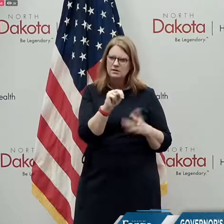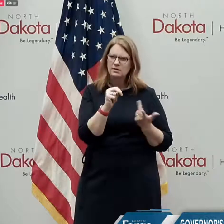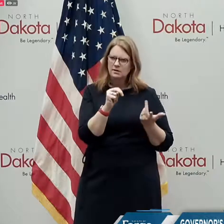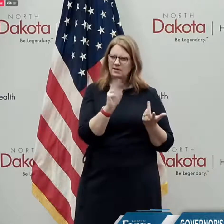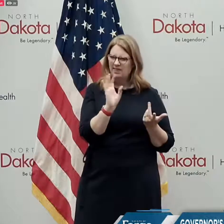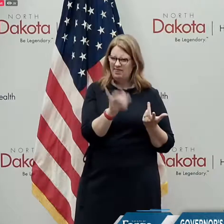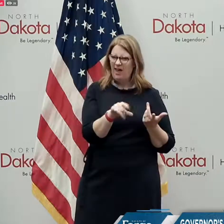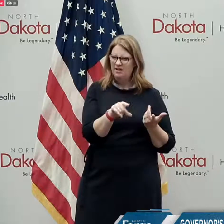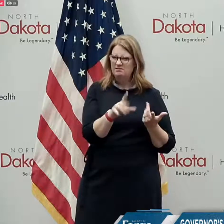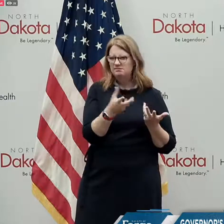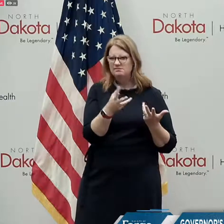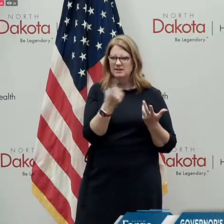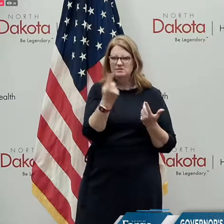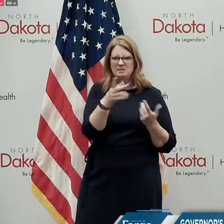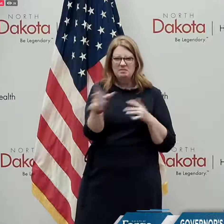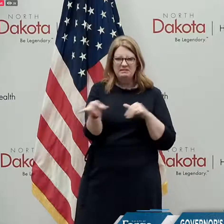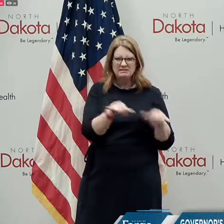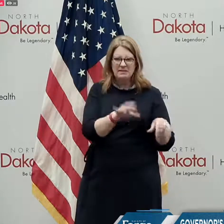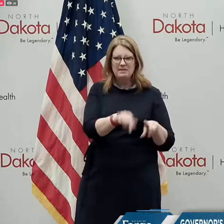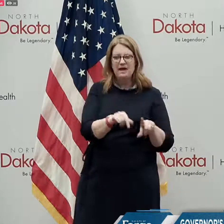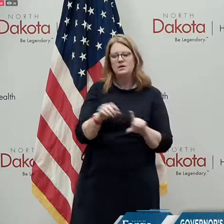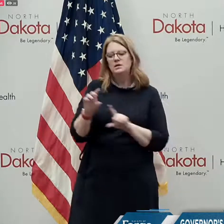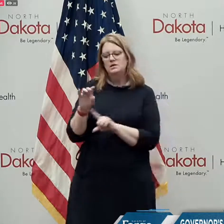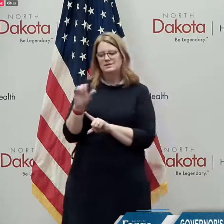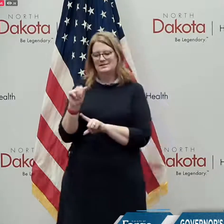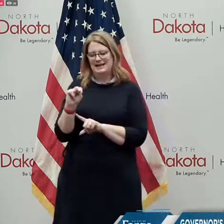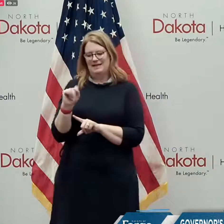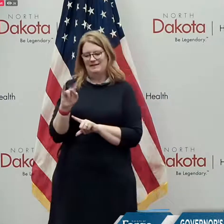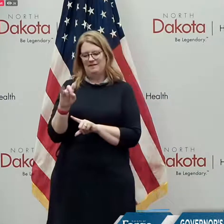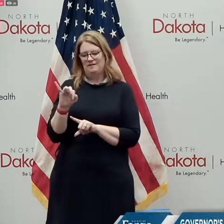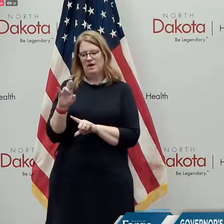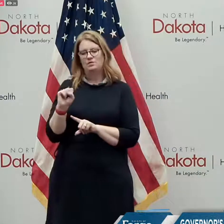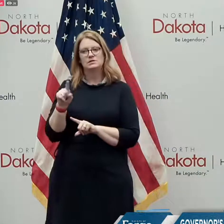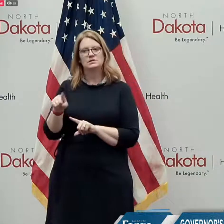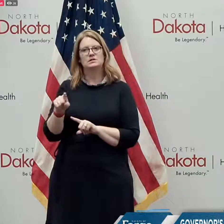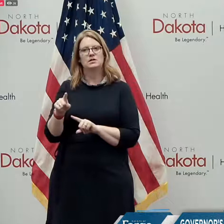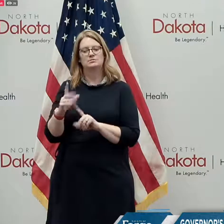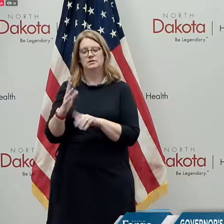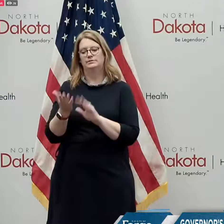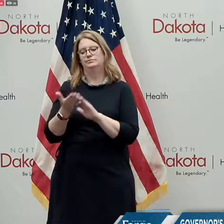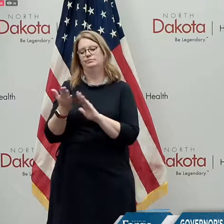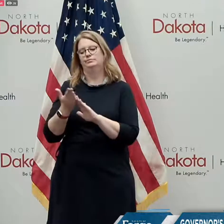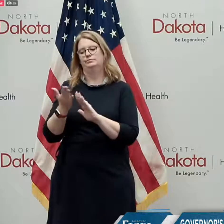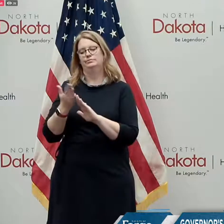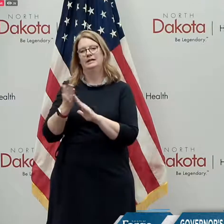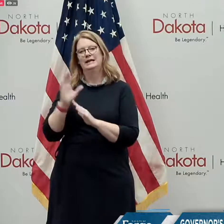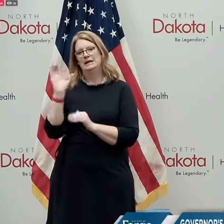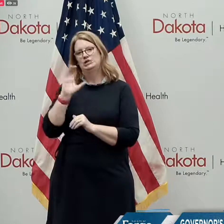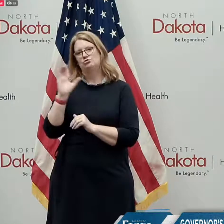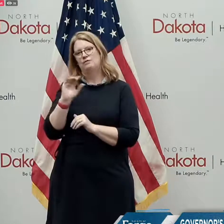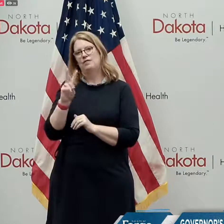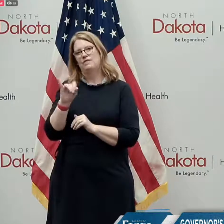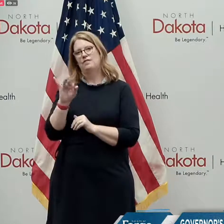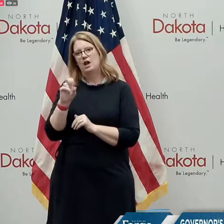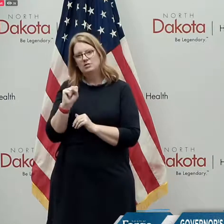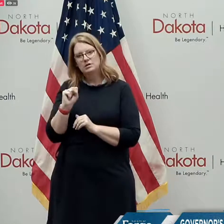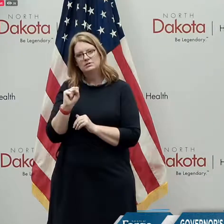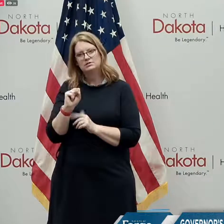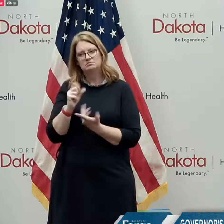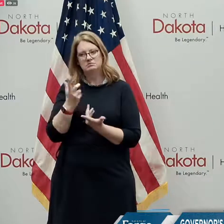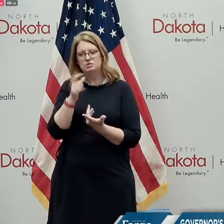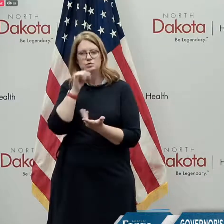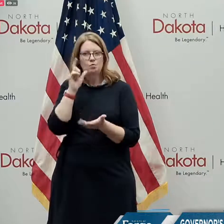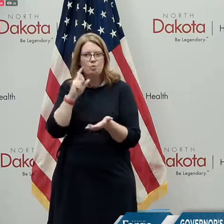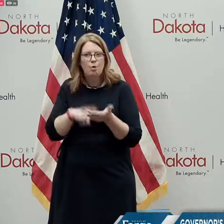an antivirus piece of software, and you load it once and it just works in the background. It's looking for the virus. It's looking for an infection,